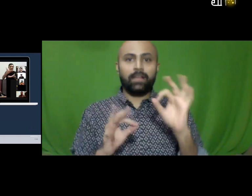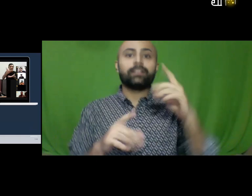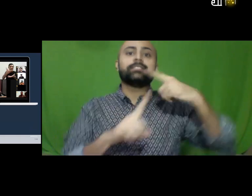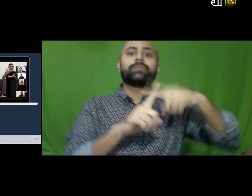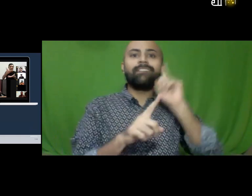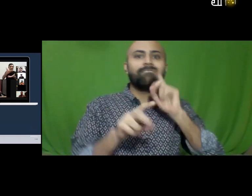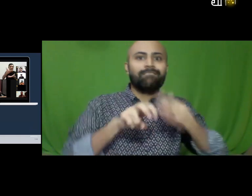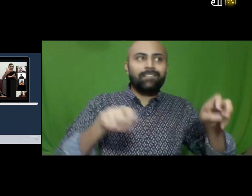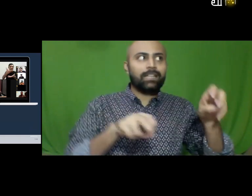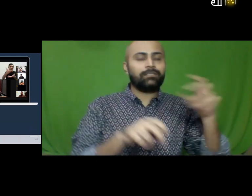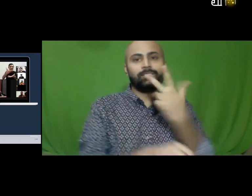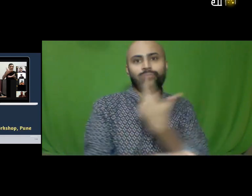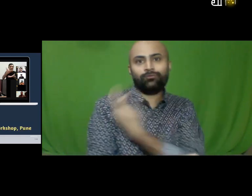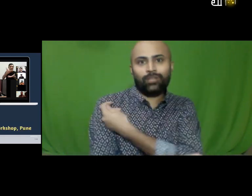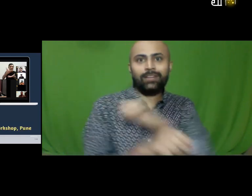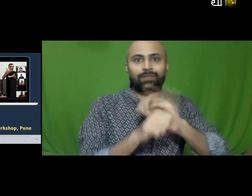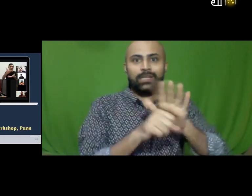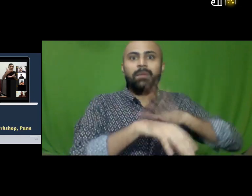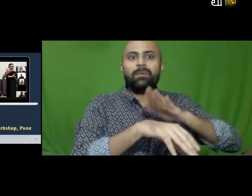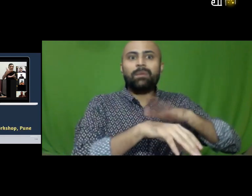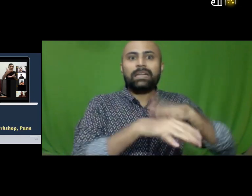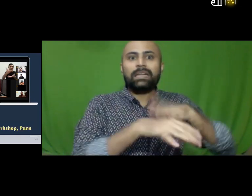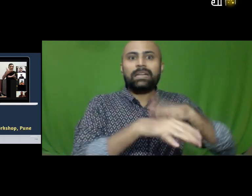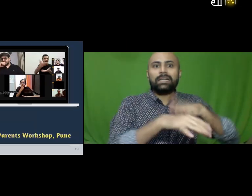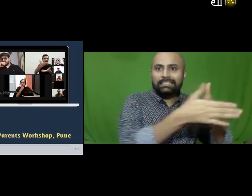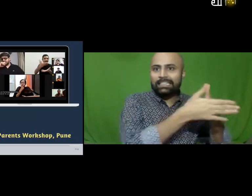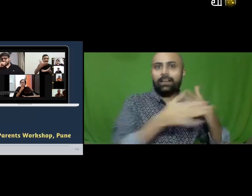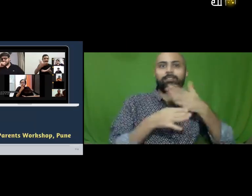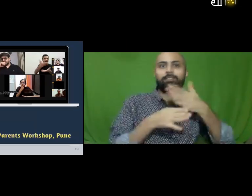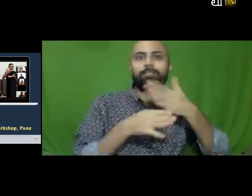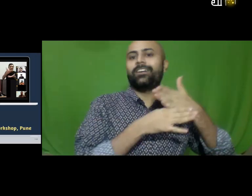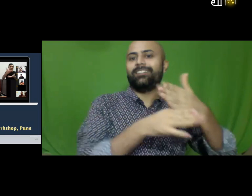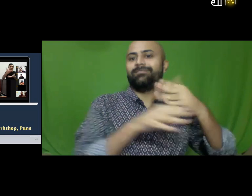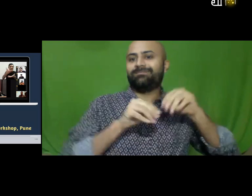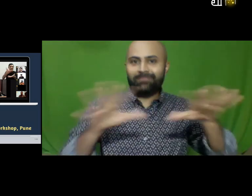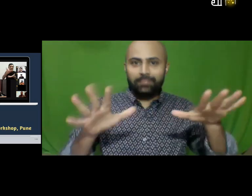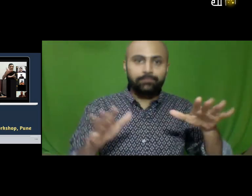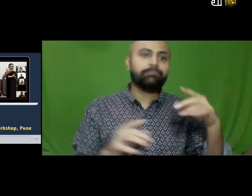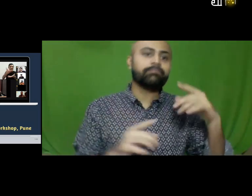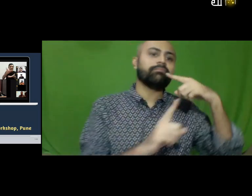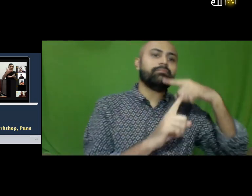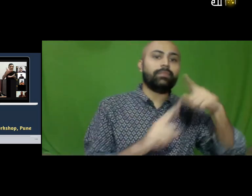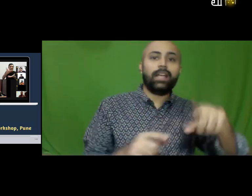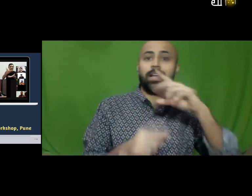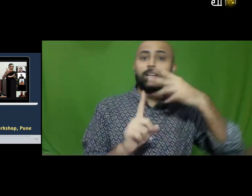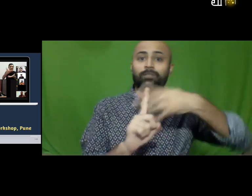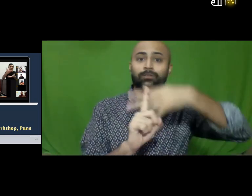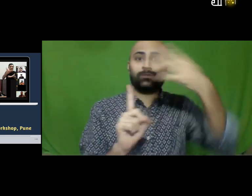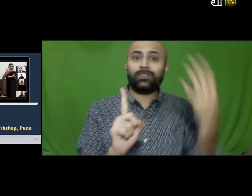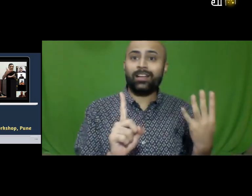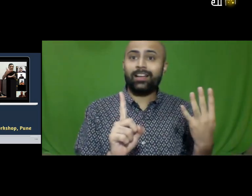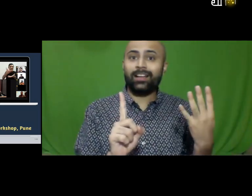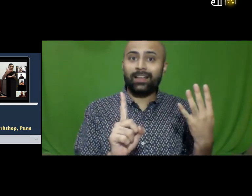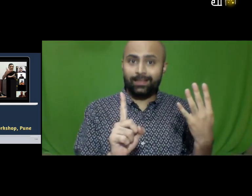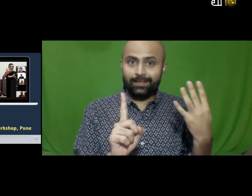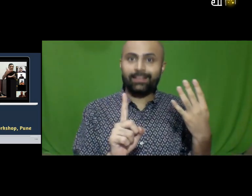doubts around vaccination and COVID. So it was all clear. And it was spread across wherever, there were barriers related to information.